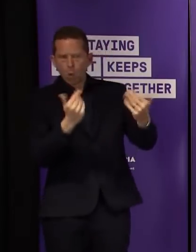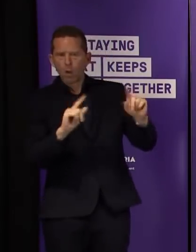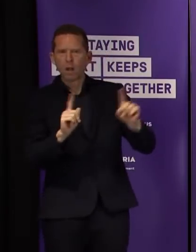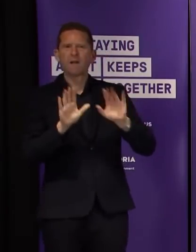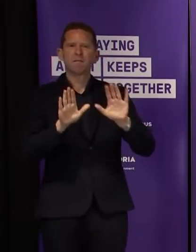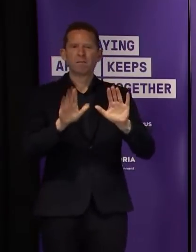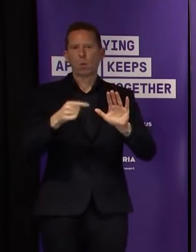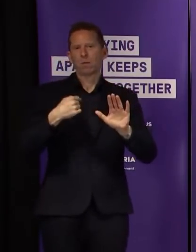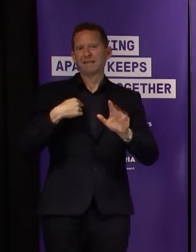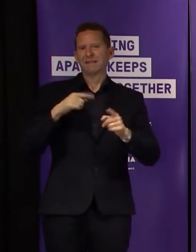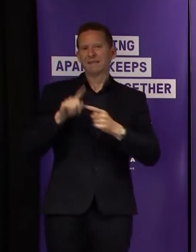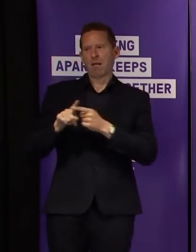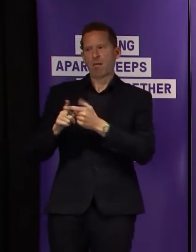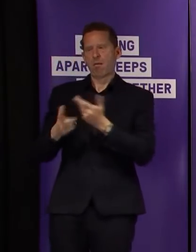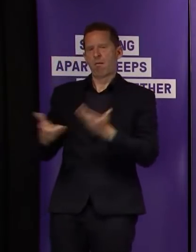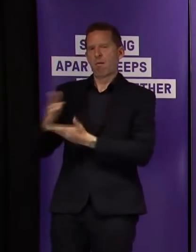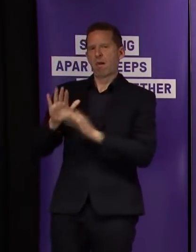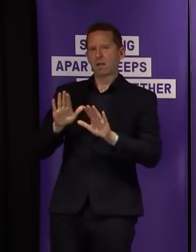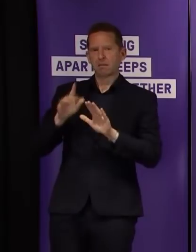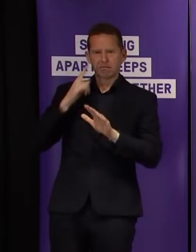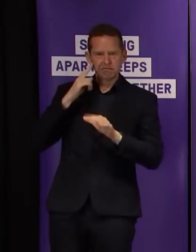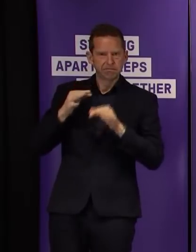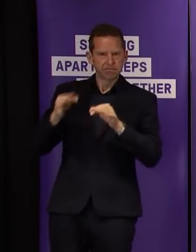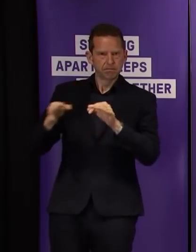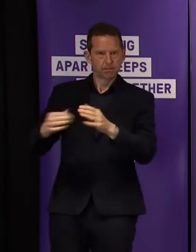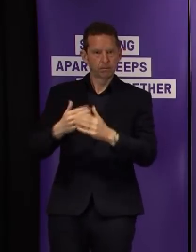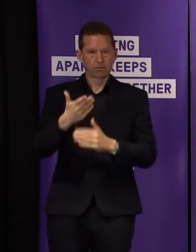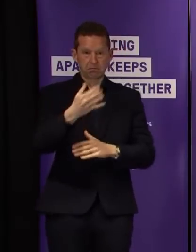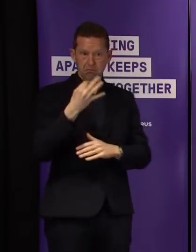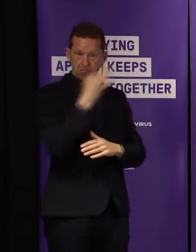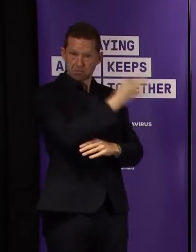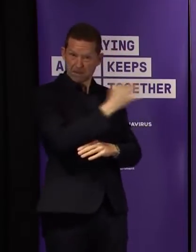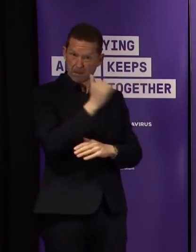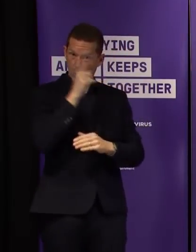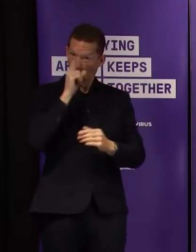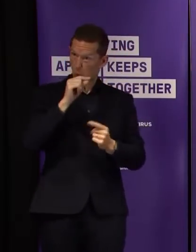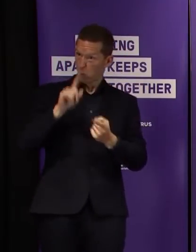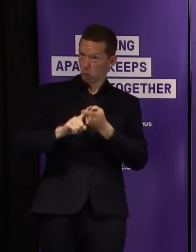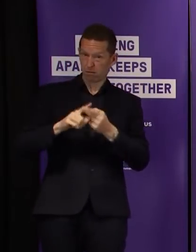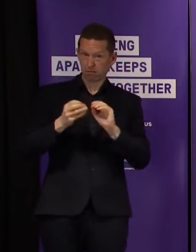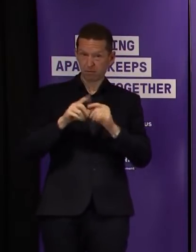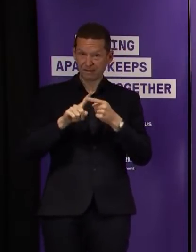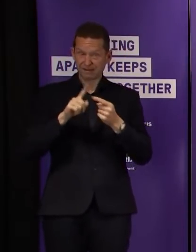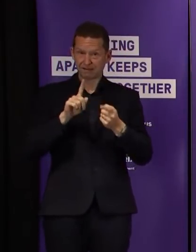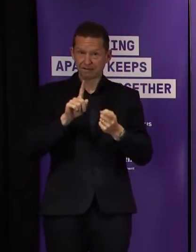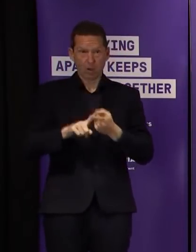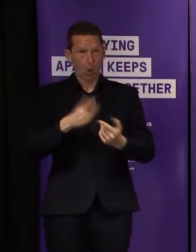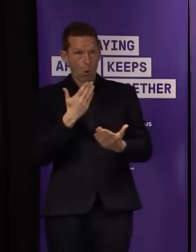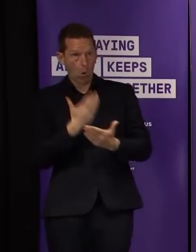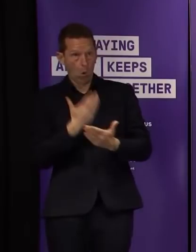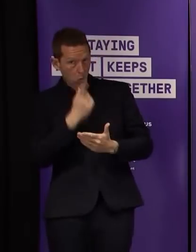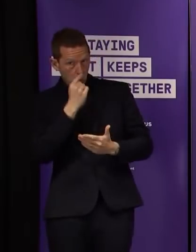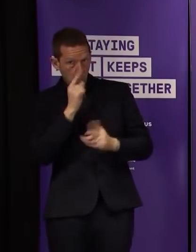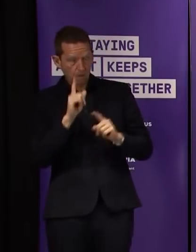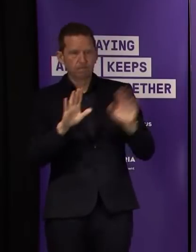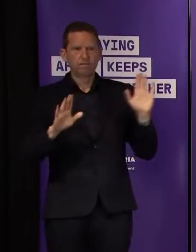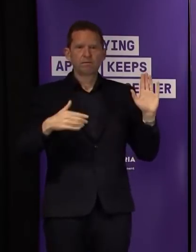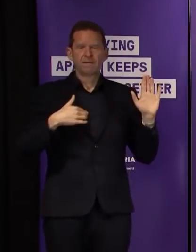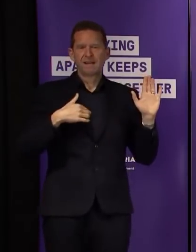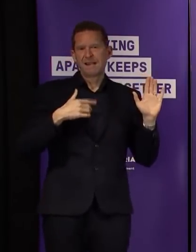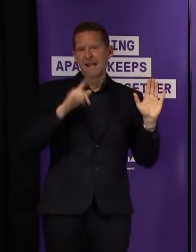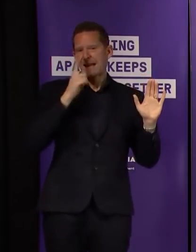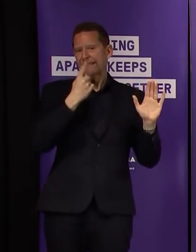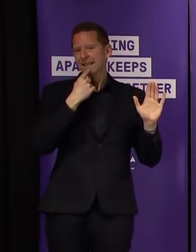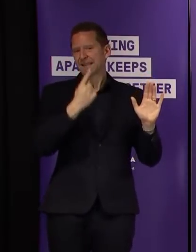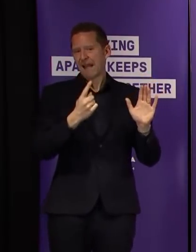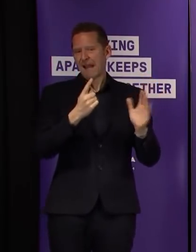We're taking that offline, if you like. So it's possible it could still go ahead in some form. Well, I can't rule it out, but I don't really want to speculate